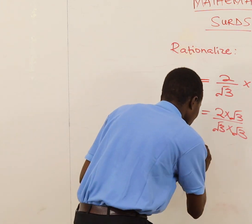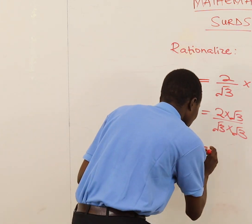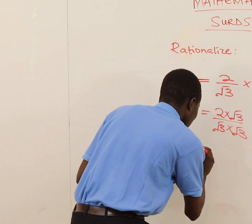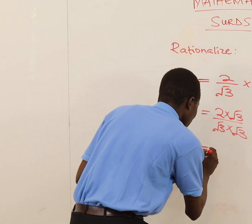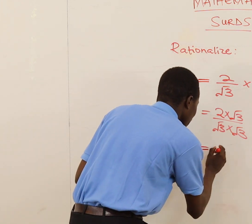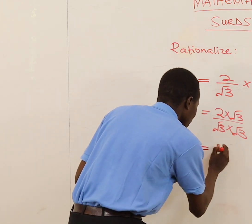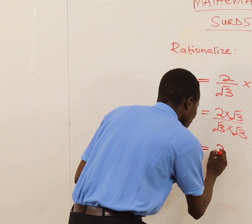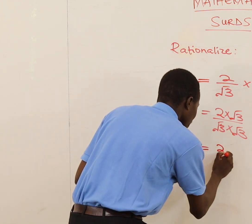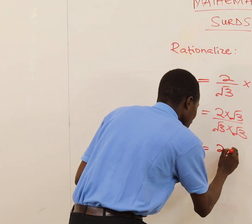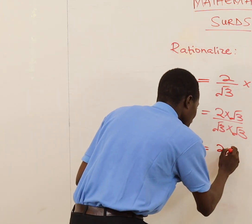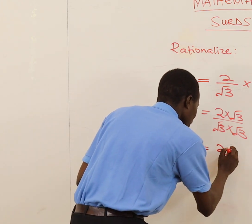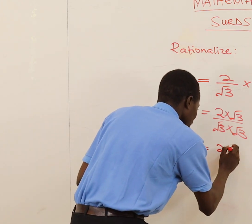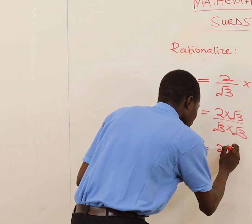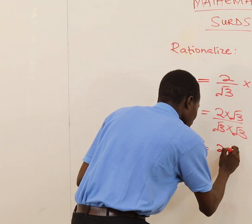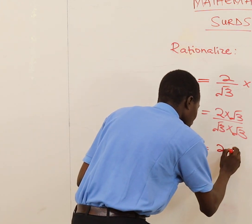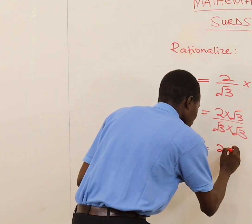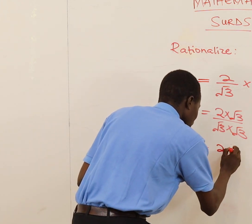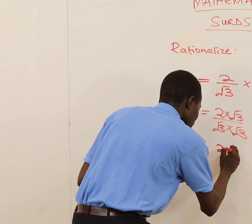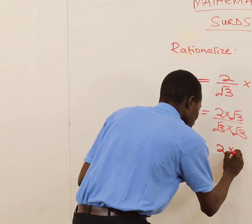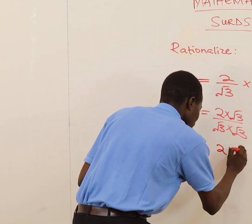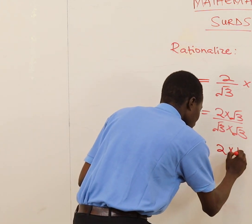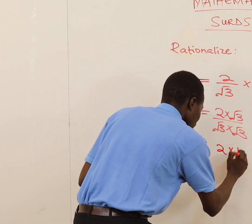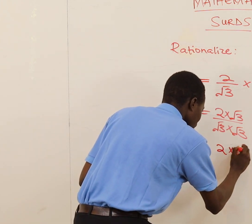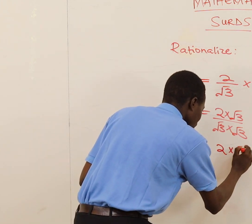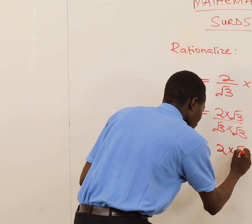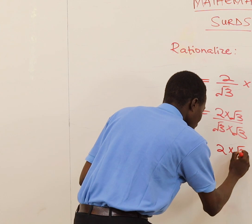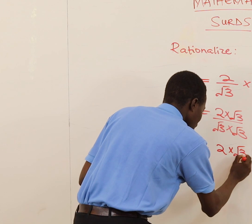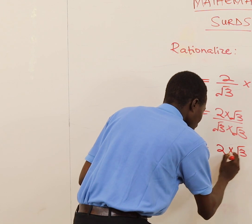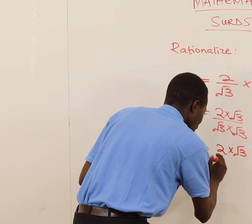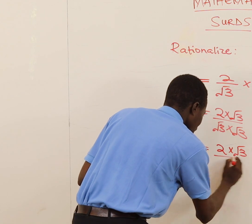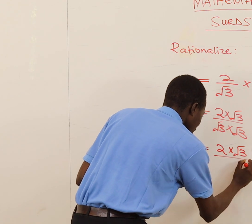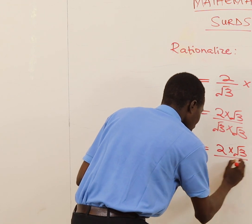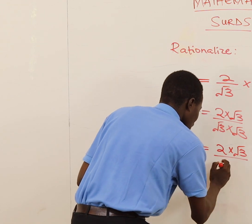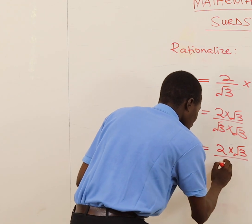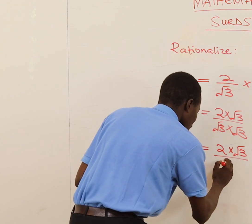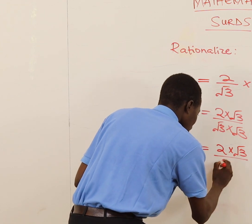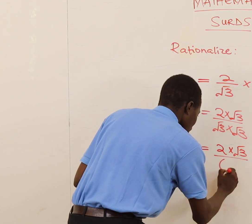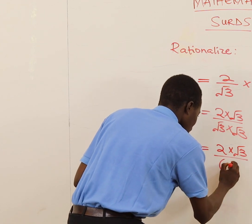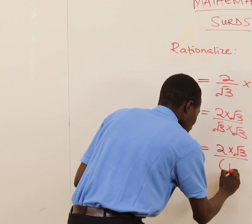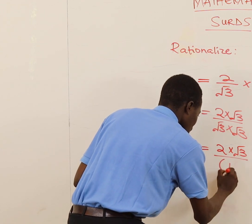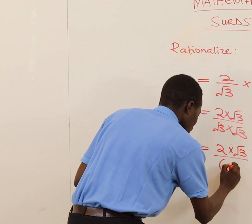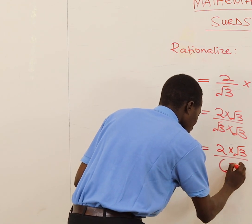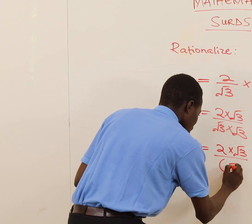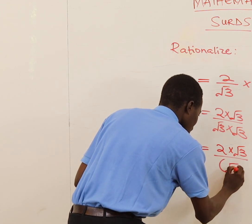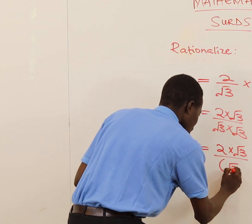So we pick one of the surds and then raise to the power 2 because they are the same. So we are going to have